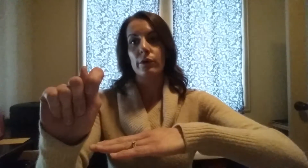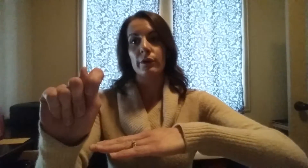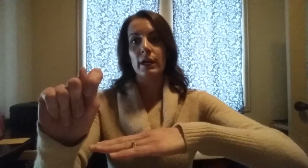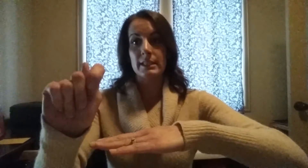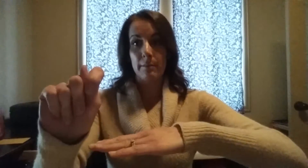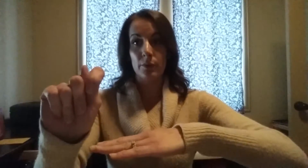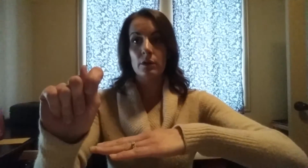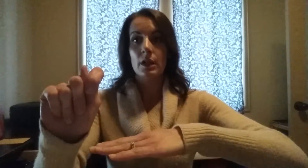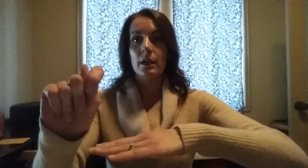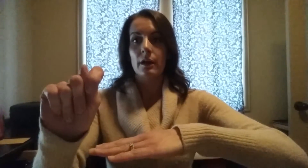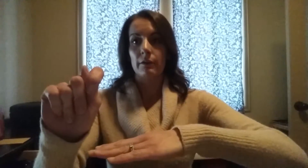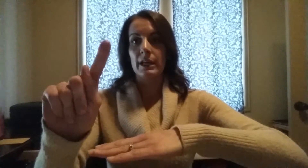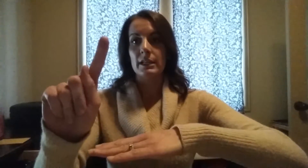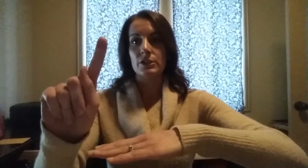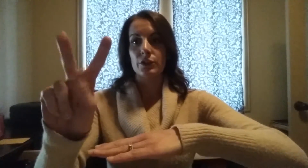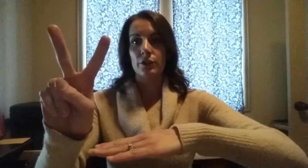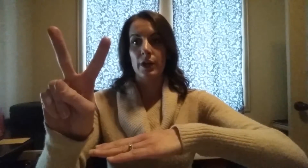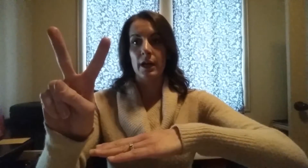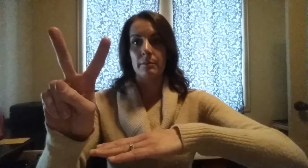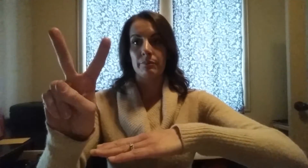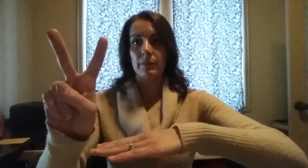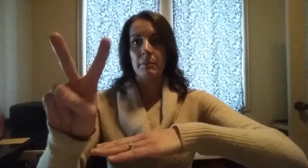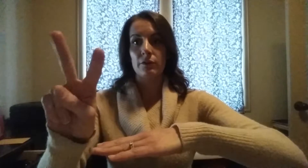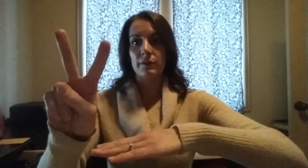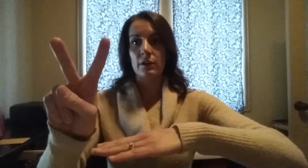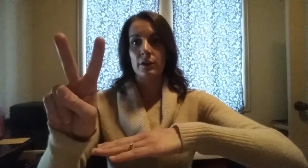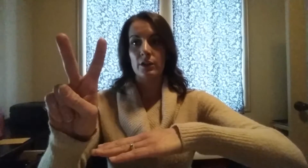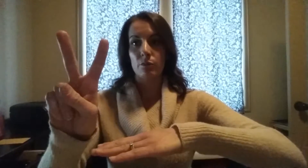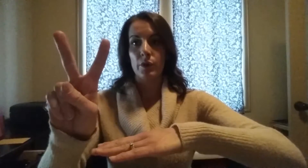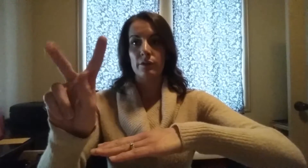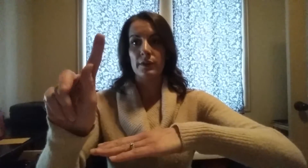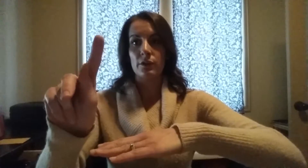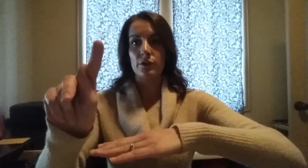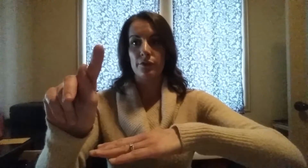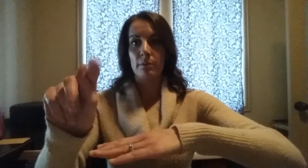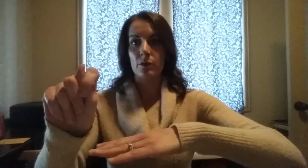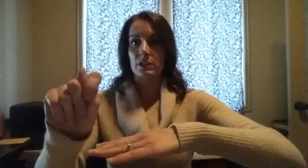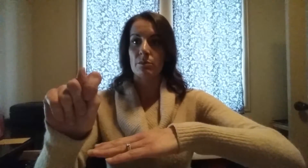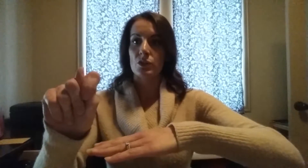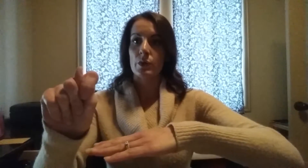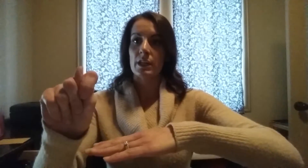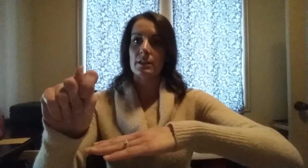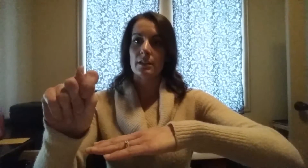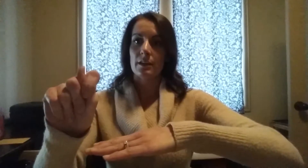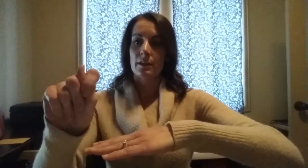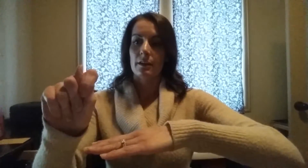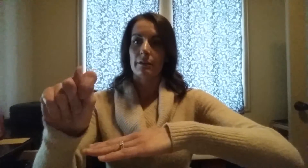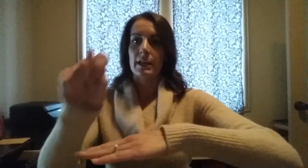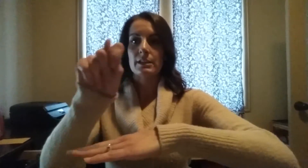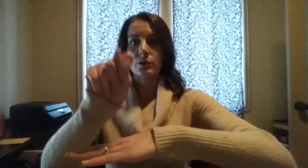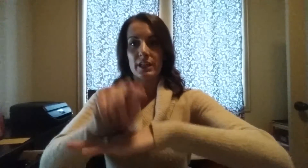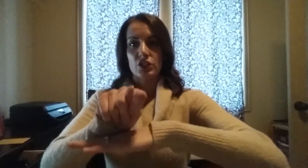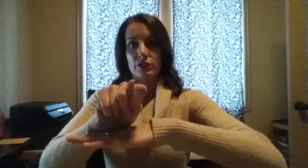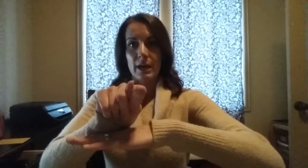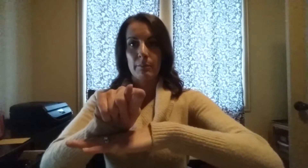for temple. All right, it's your middle finger and your pointer finger. Your thumb goes in between it. All right, so that's your